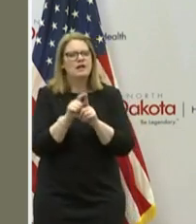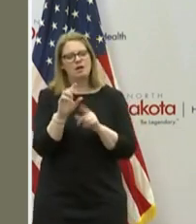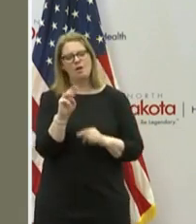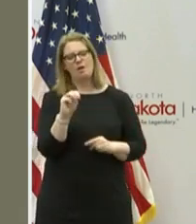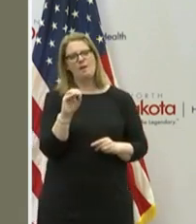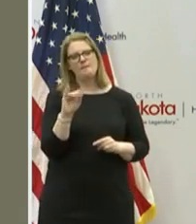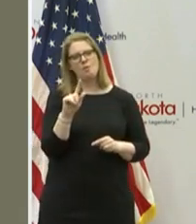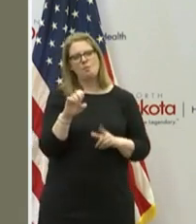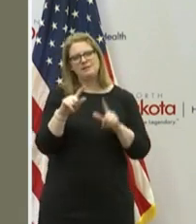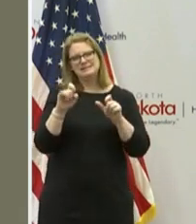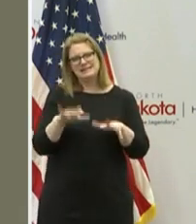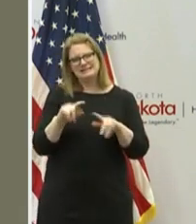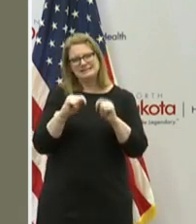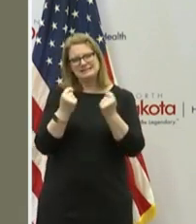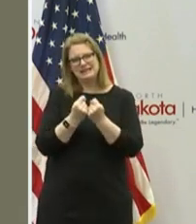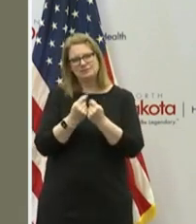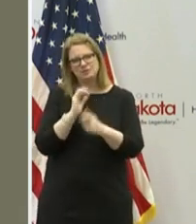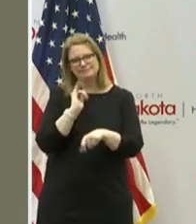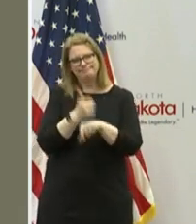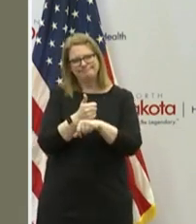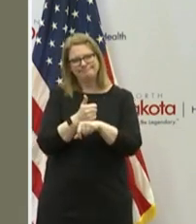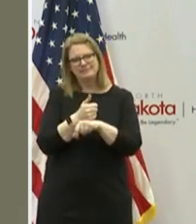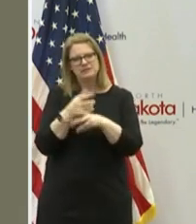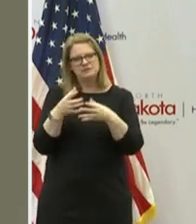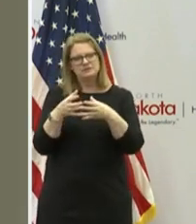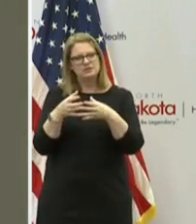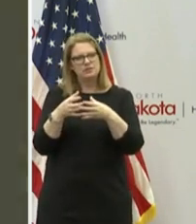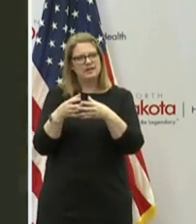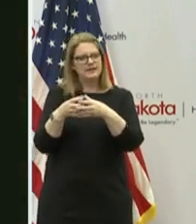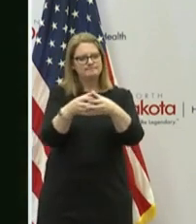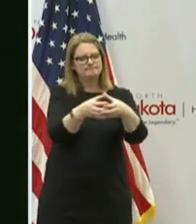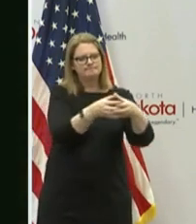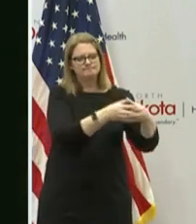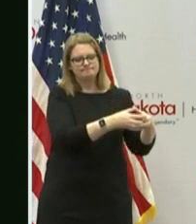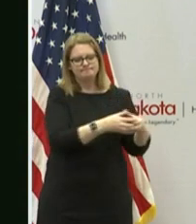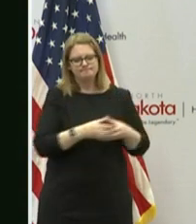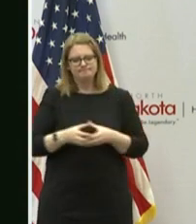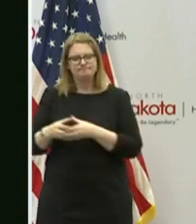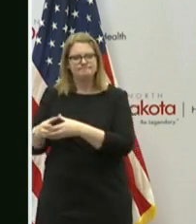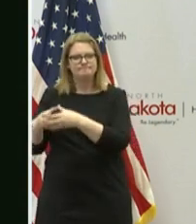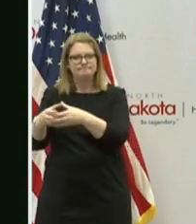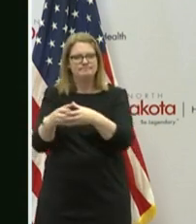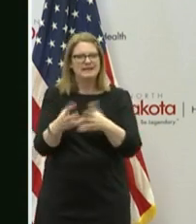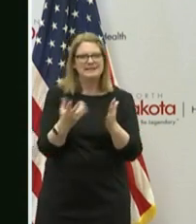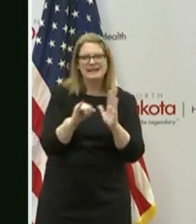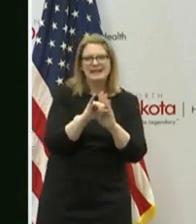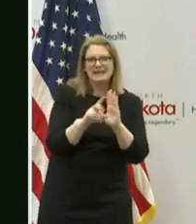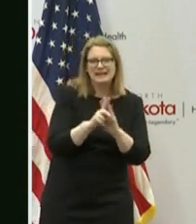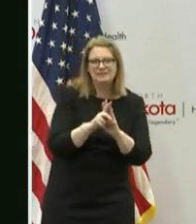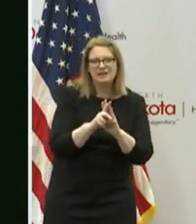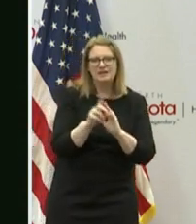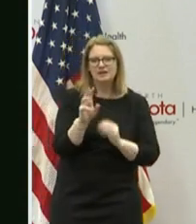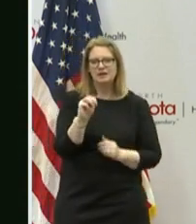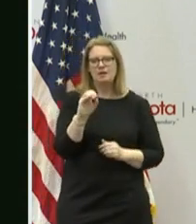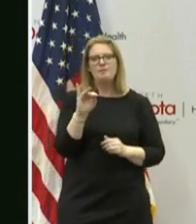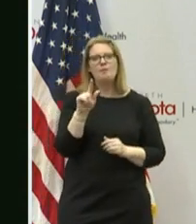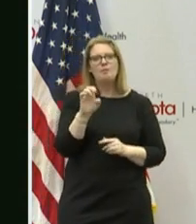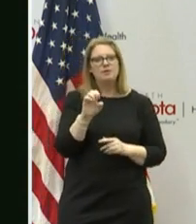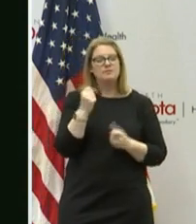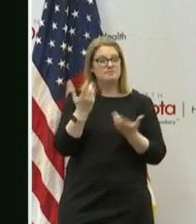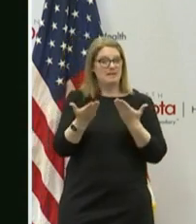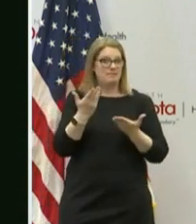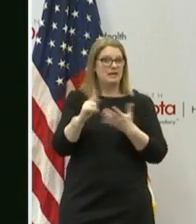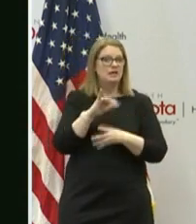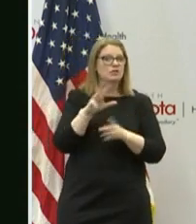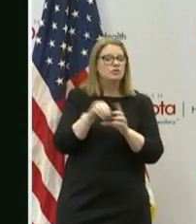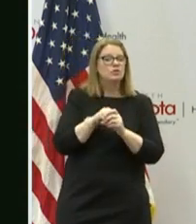team that we're standing up and operationalize that's going to help identify. And when we say mobile, that could include